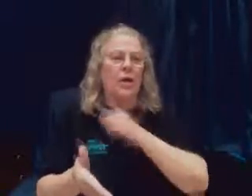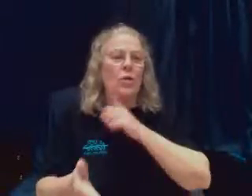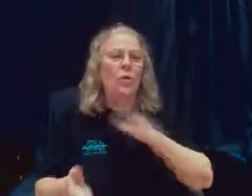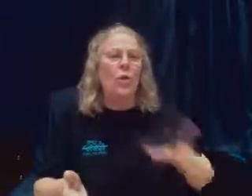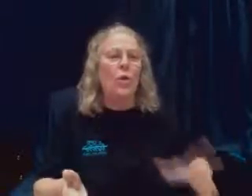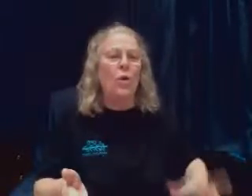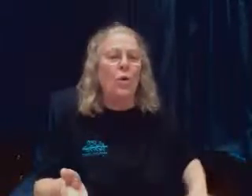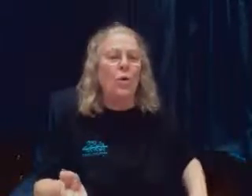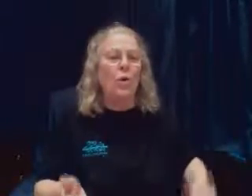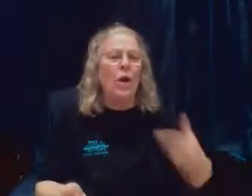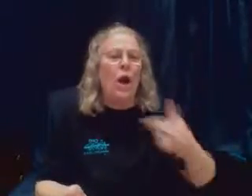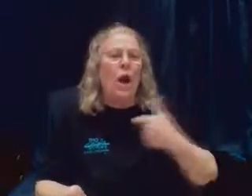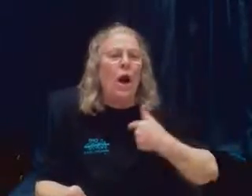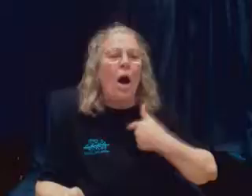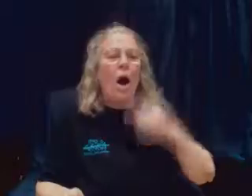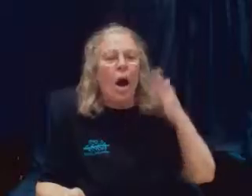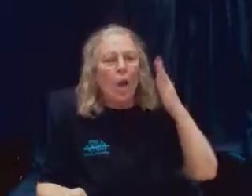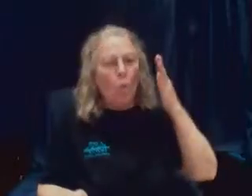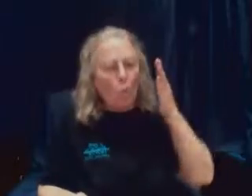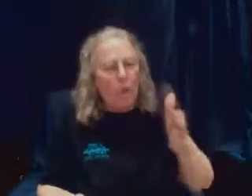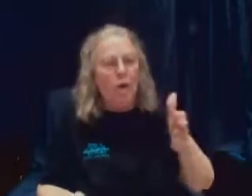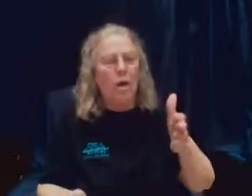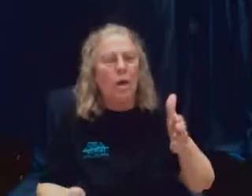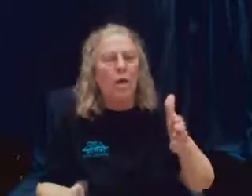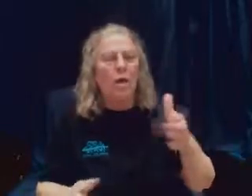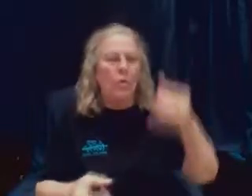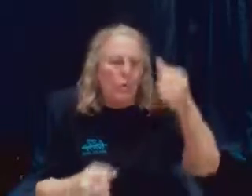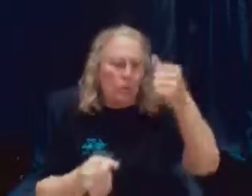dying Lord, I will